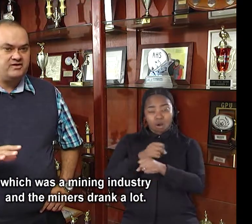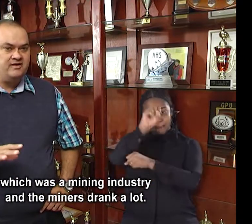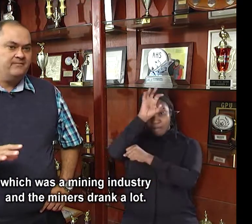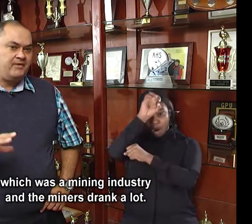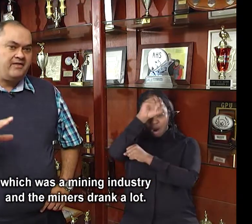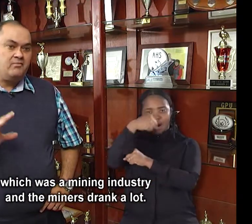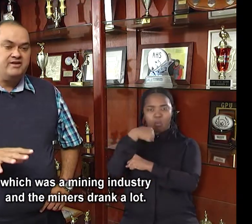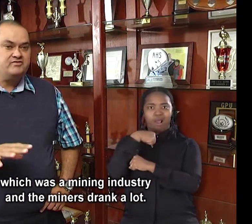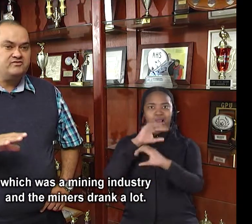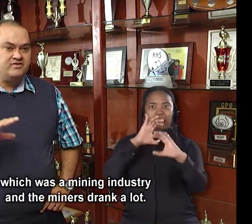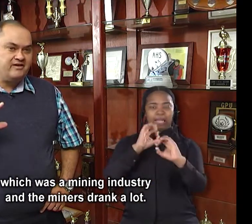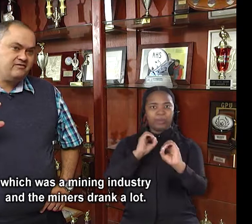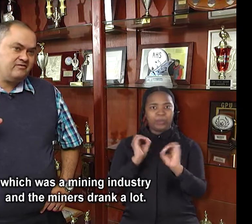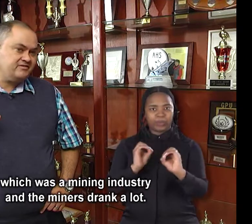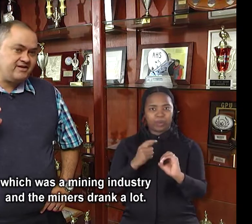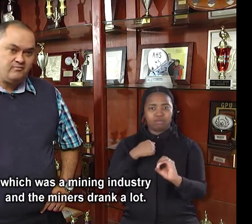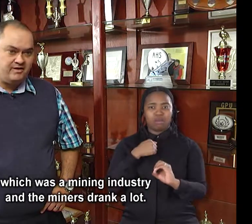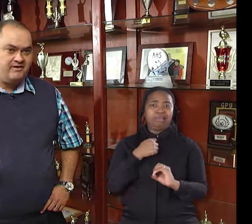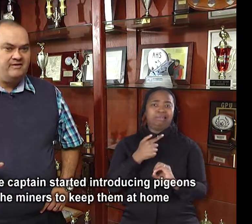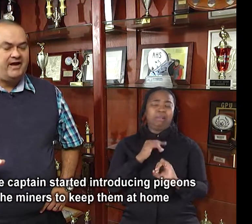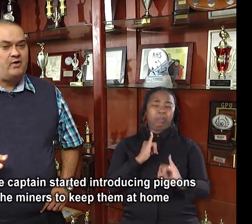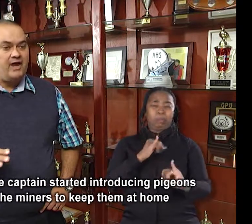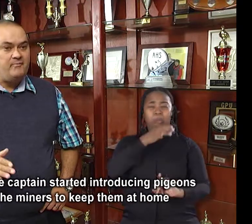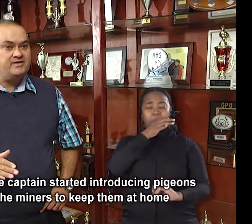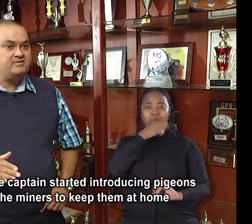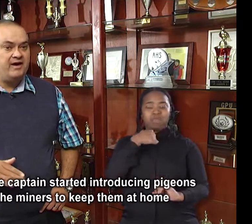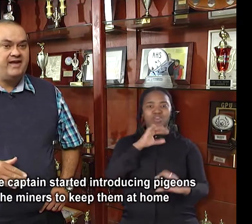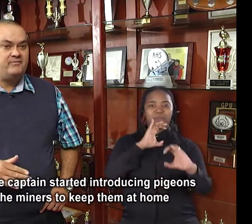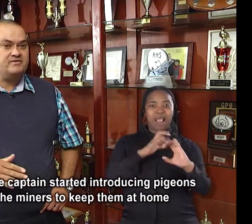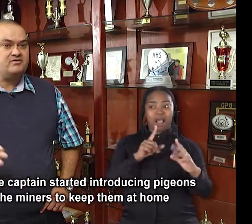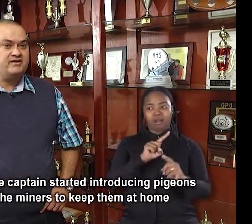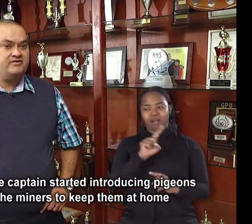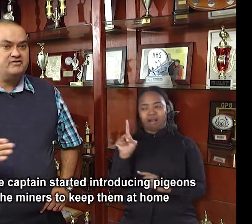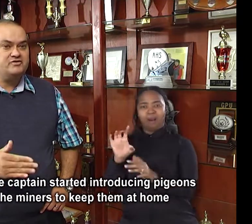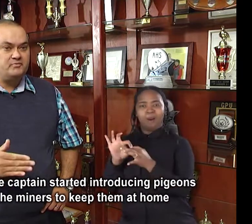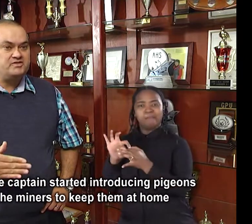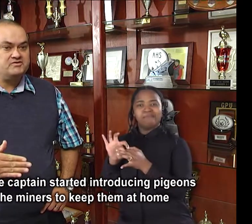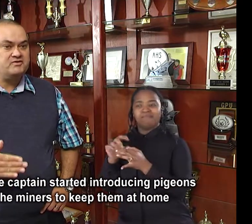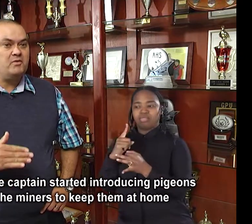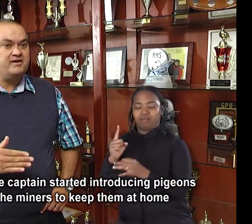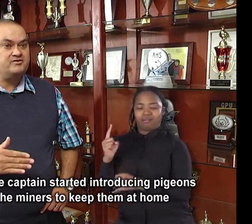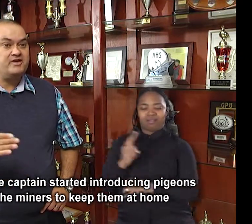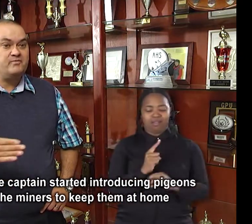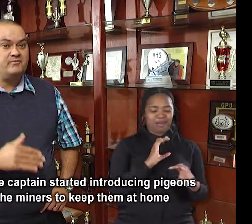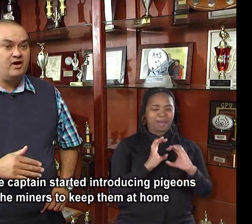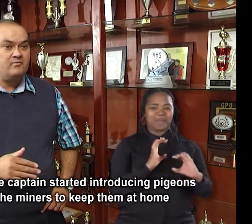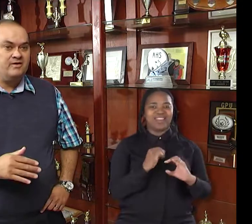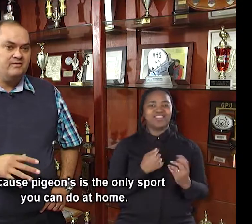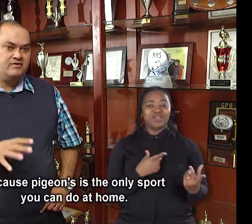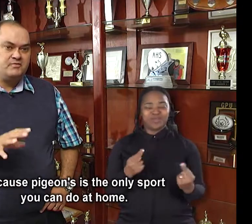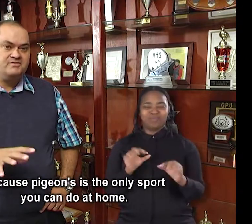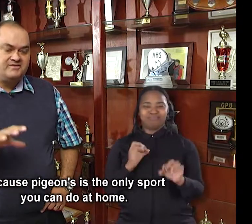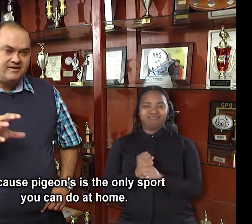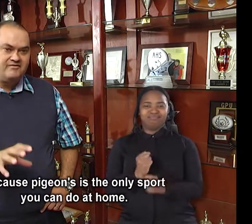mining industry, and the miners used to drink terribly. And what happened is the mine captains started introducing pigeons to the miners to keep them at